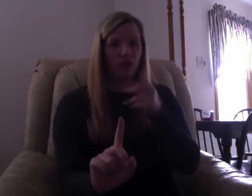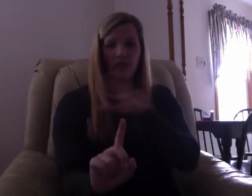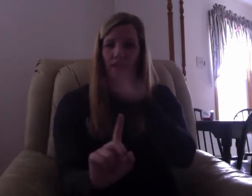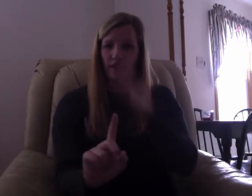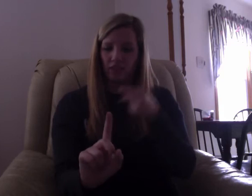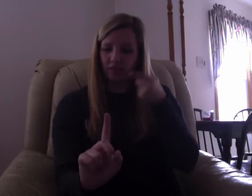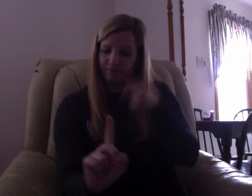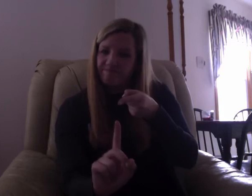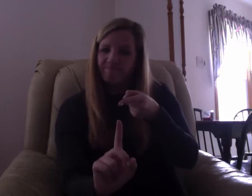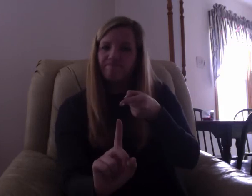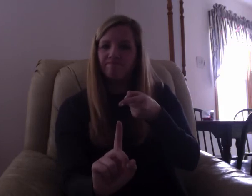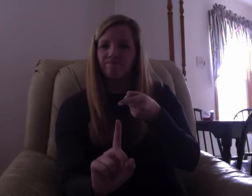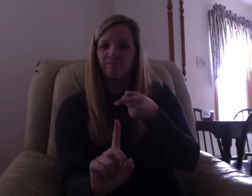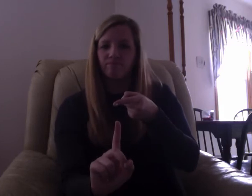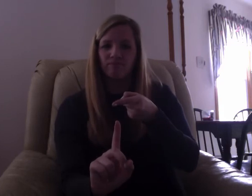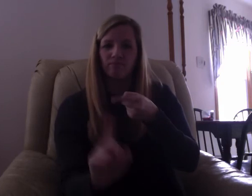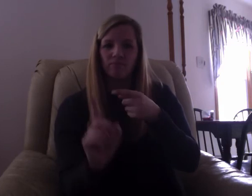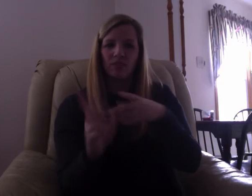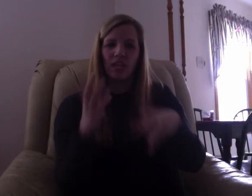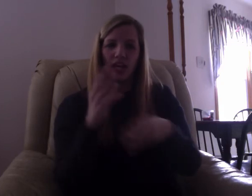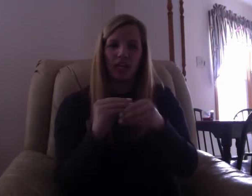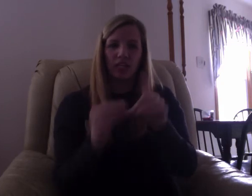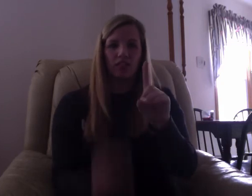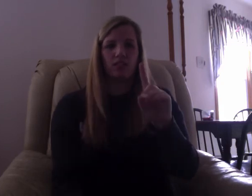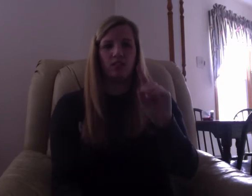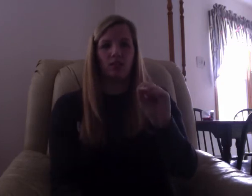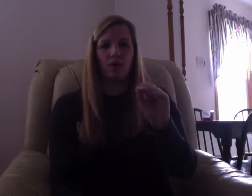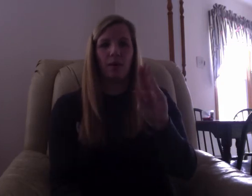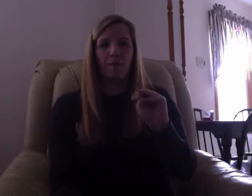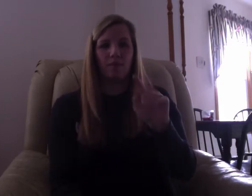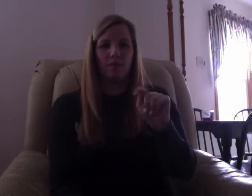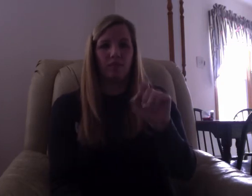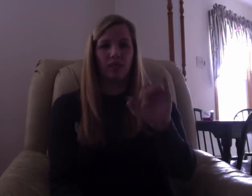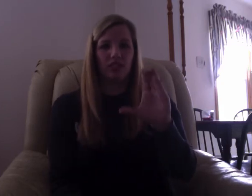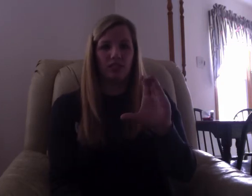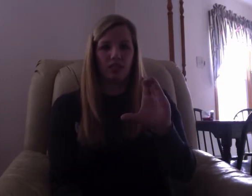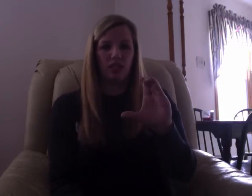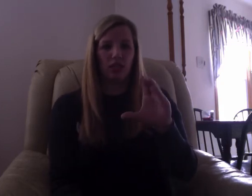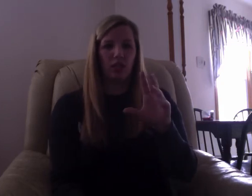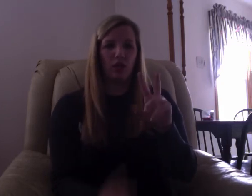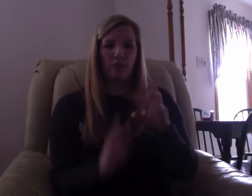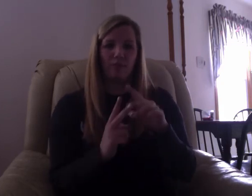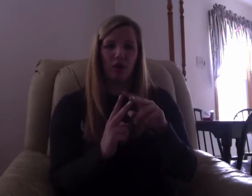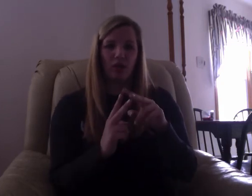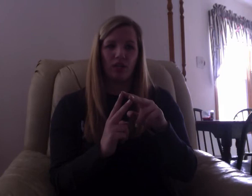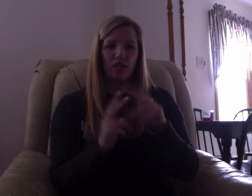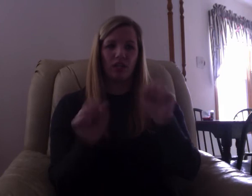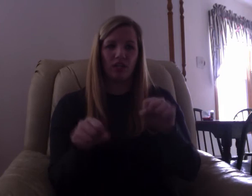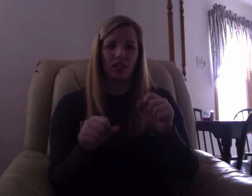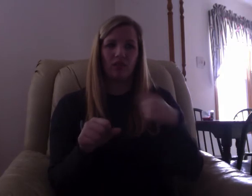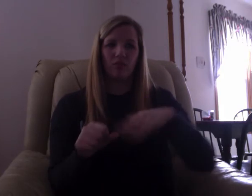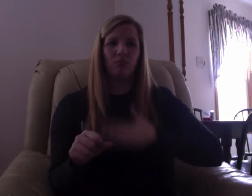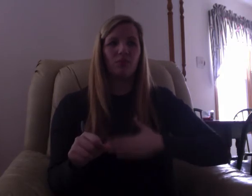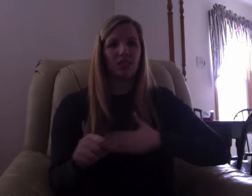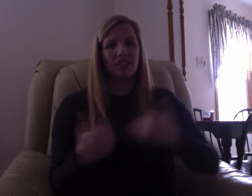to insurance benefits. We asked the insurance company, can we please have same-sex benefits? The insurance company